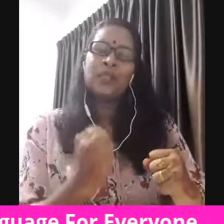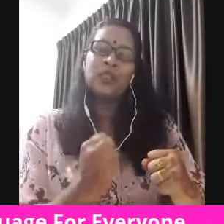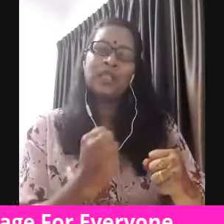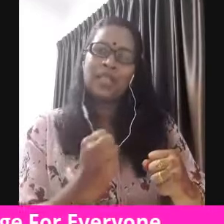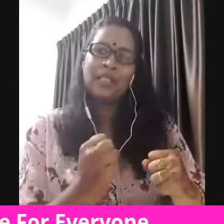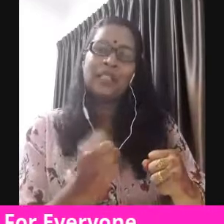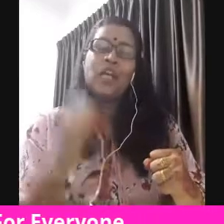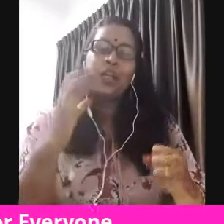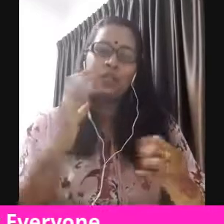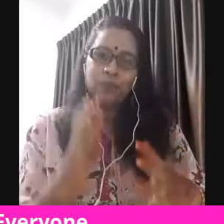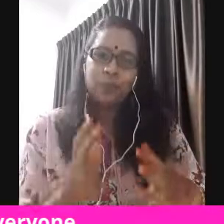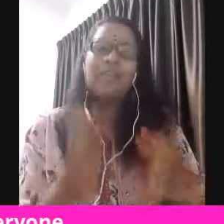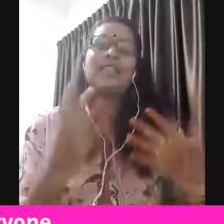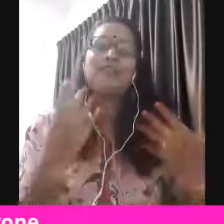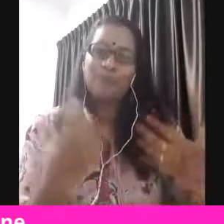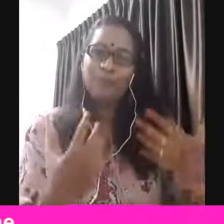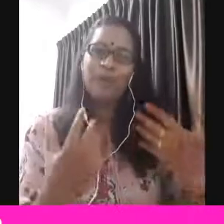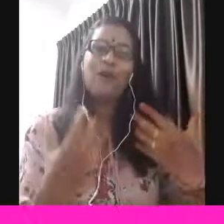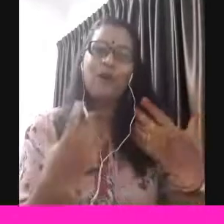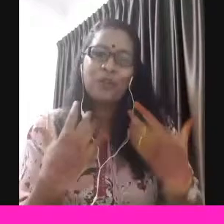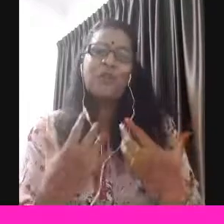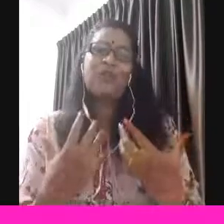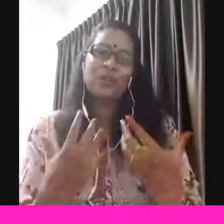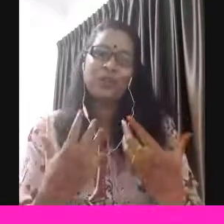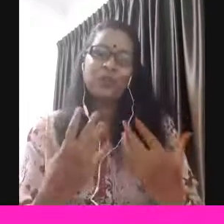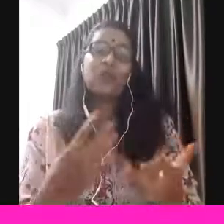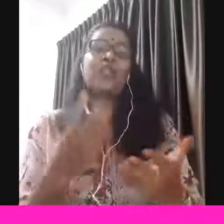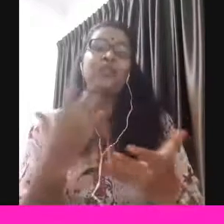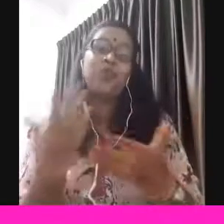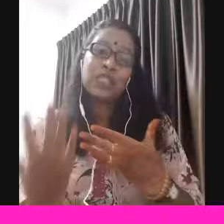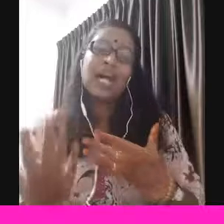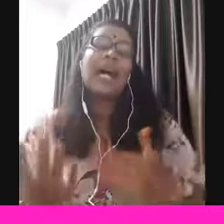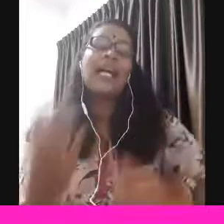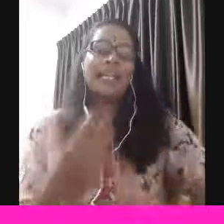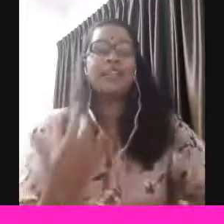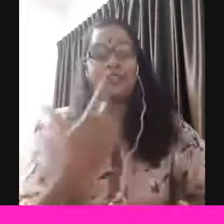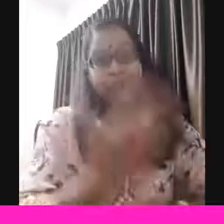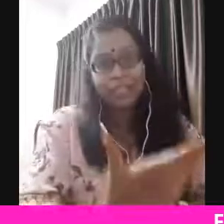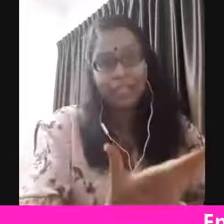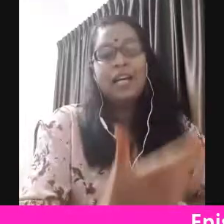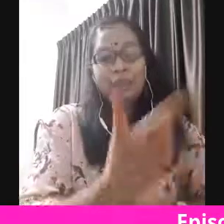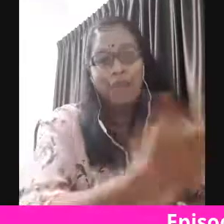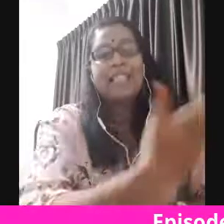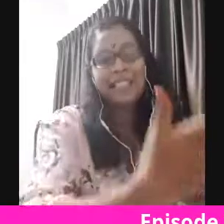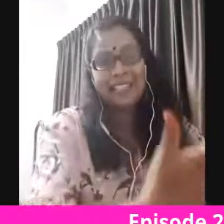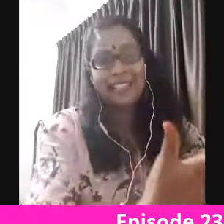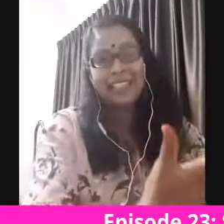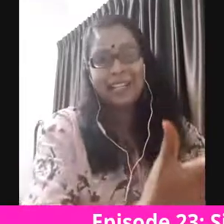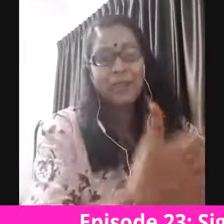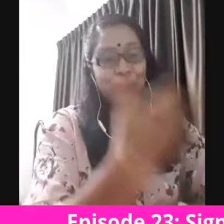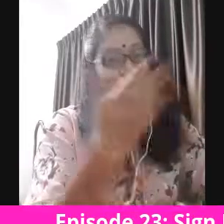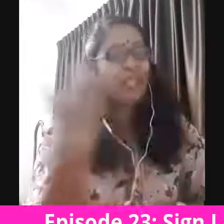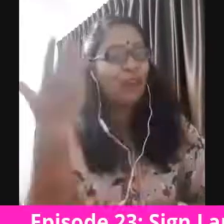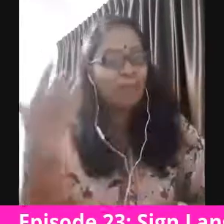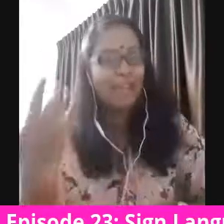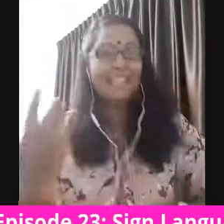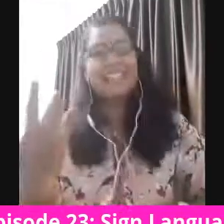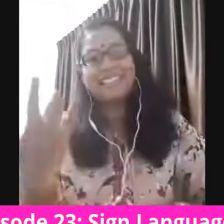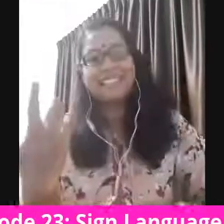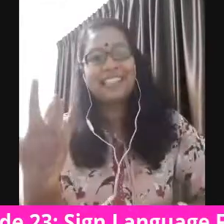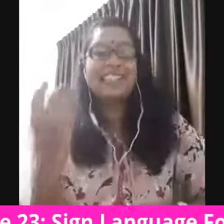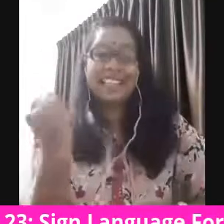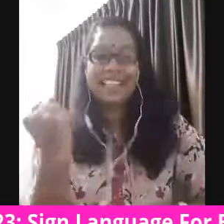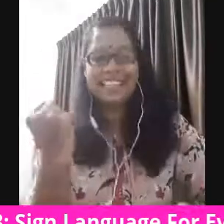So I do channels for my own use also. So in future, I can refer my channel to recall